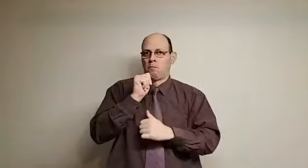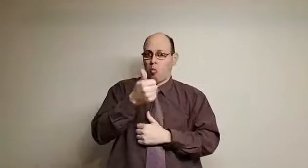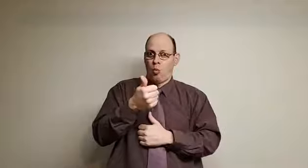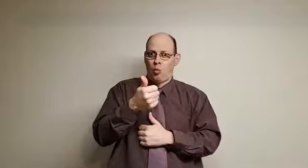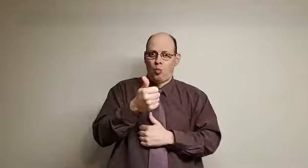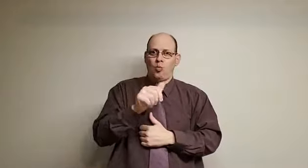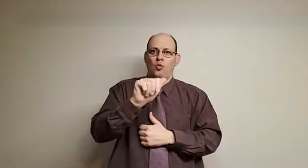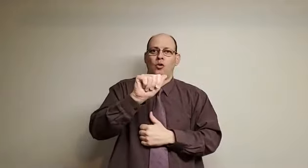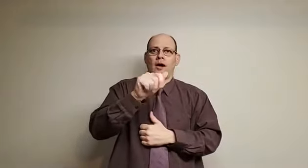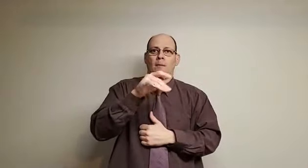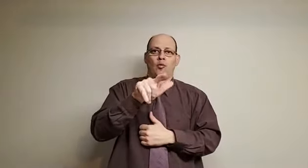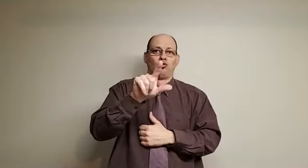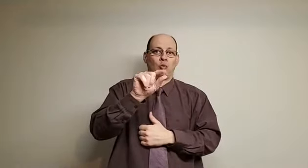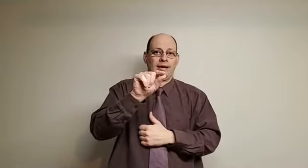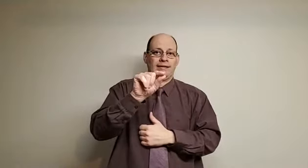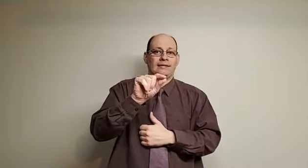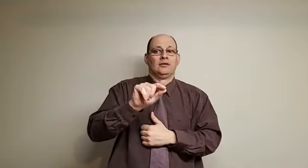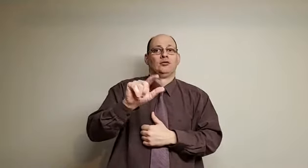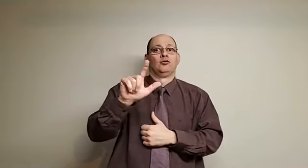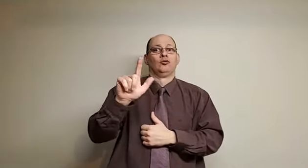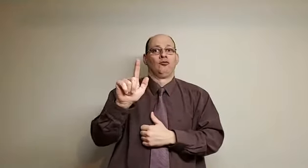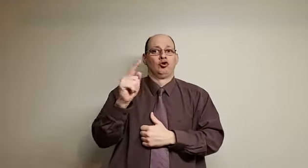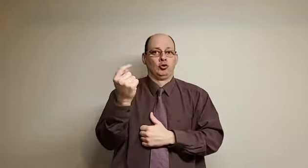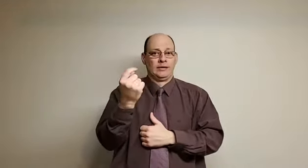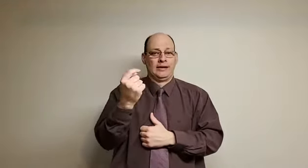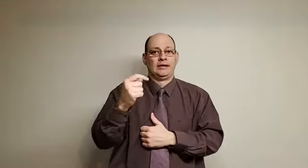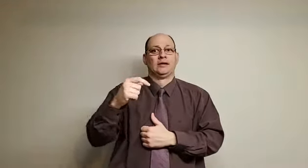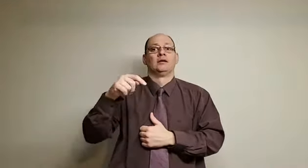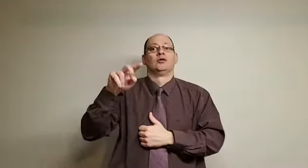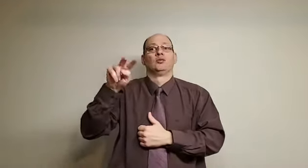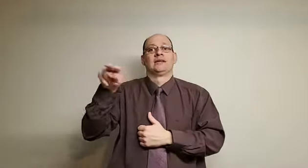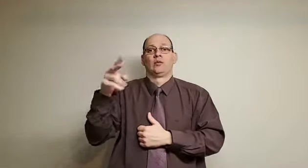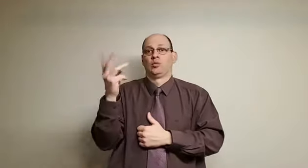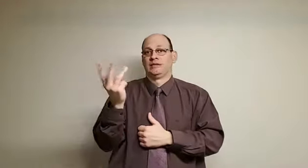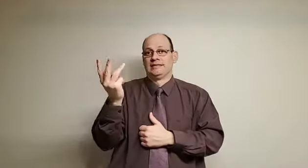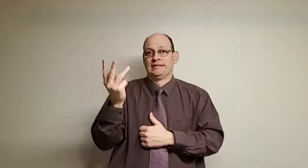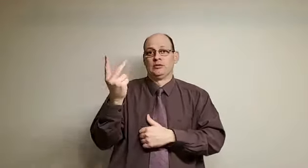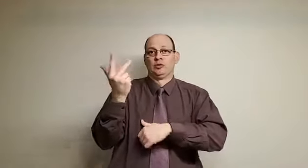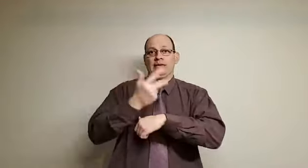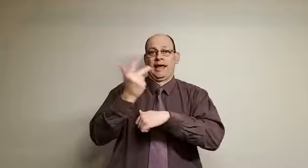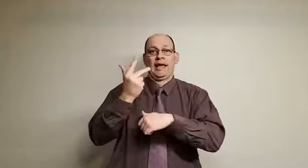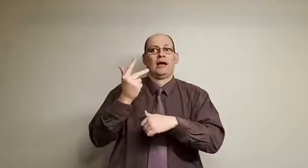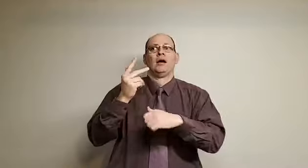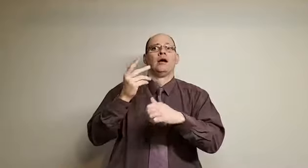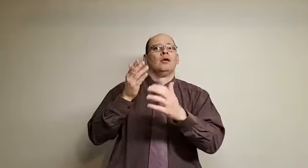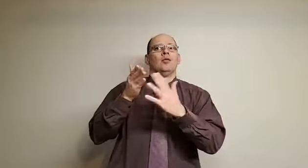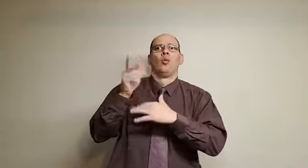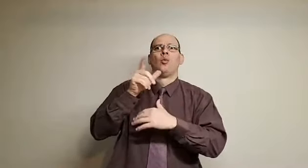you know for three days starting tomorrow the 20th, 21st and 22nd so Monday, Tuesday, Wednesday